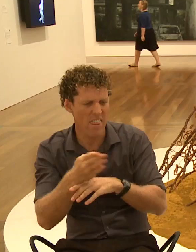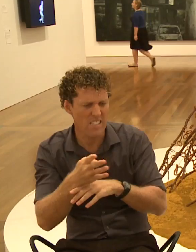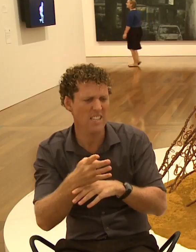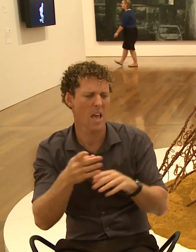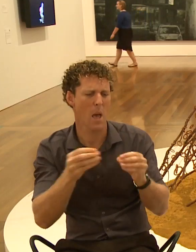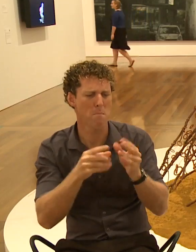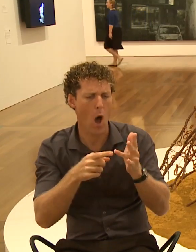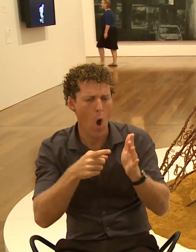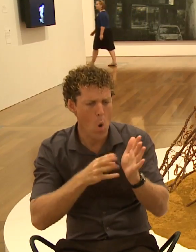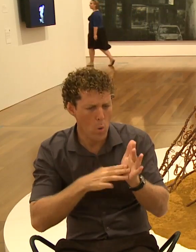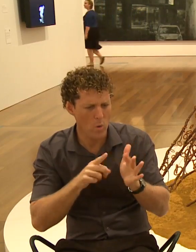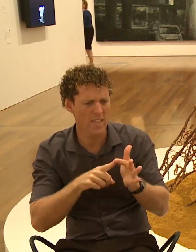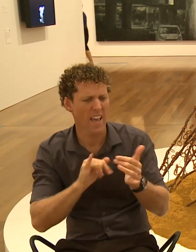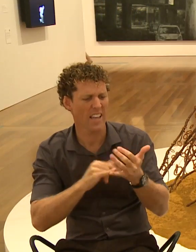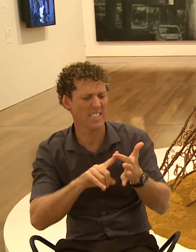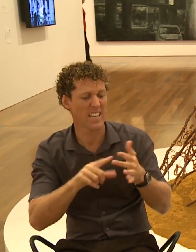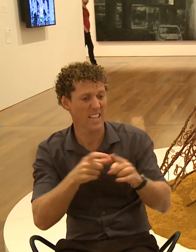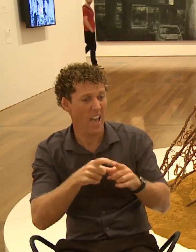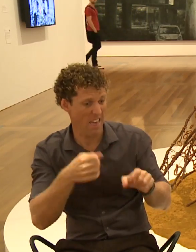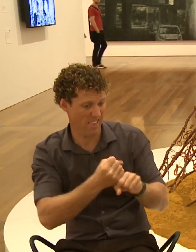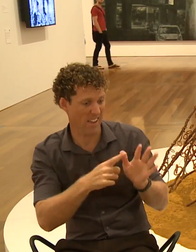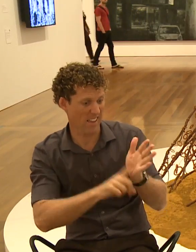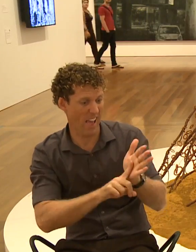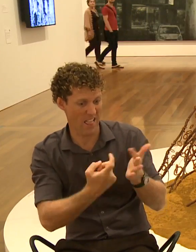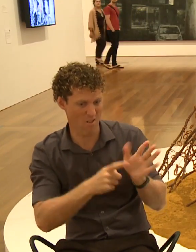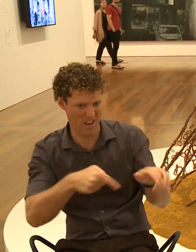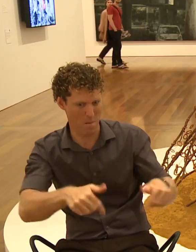seeds. And the gallery bought them. We did.